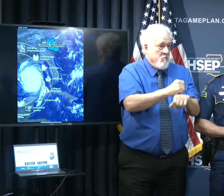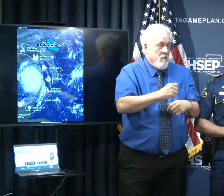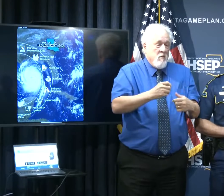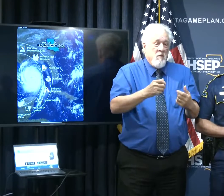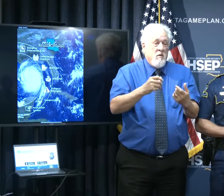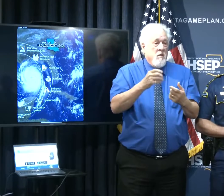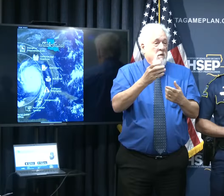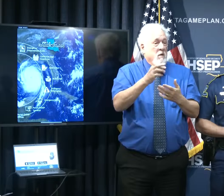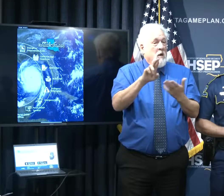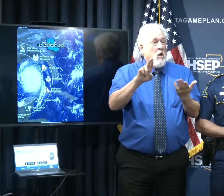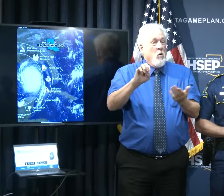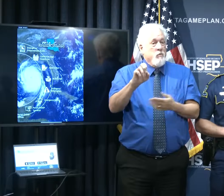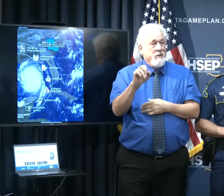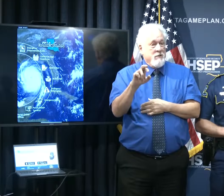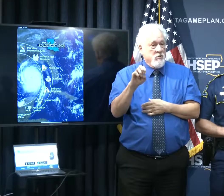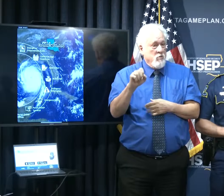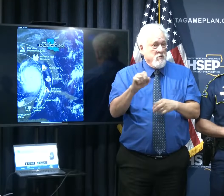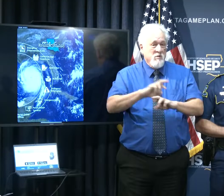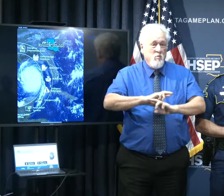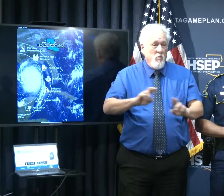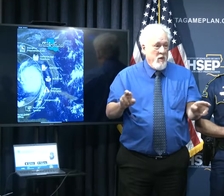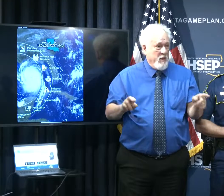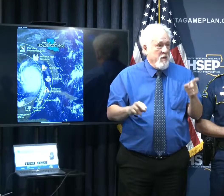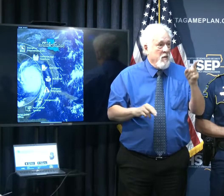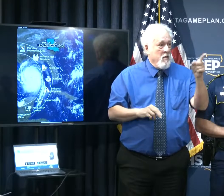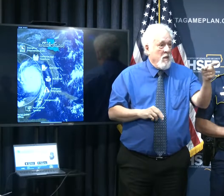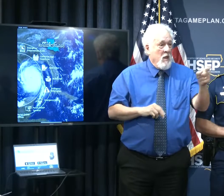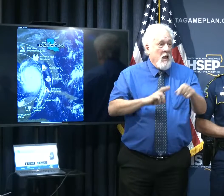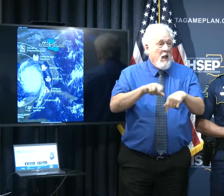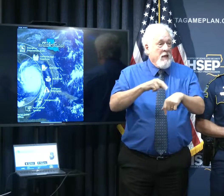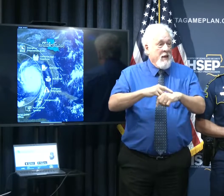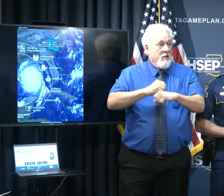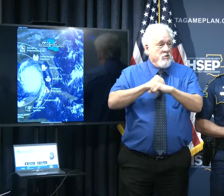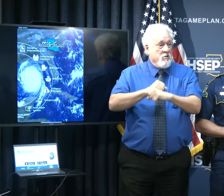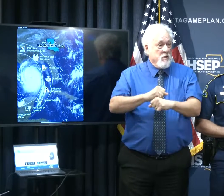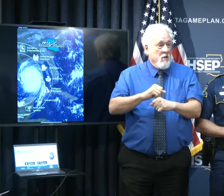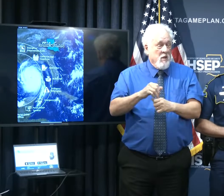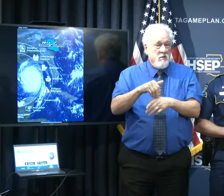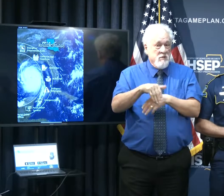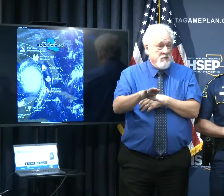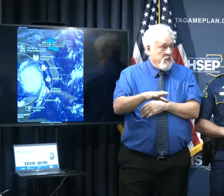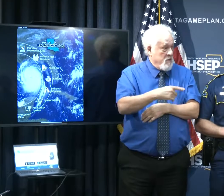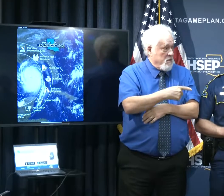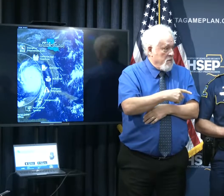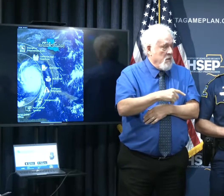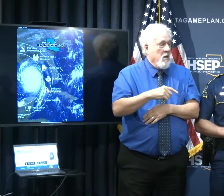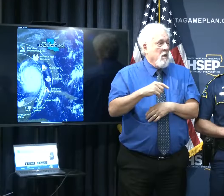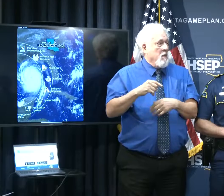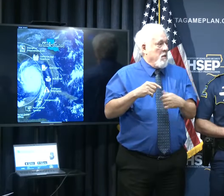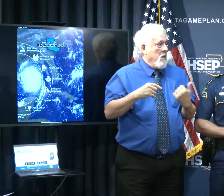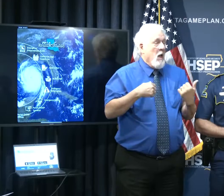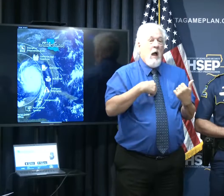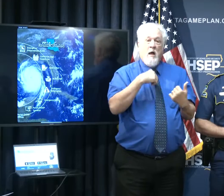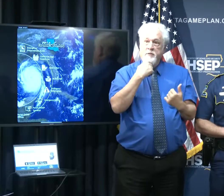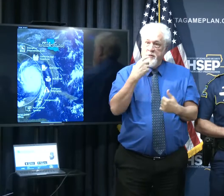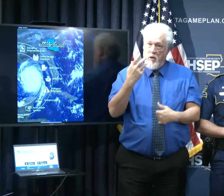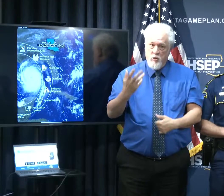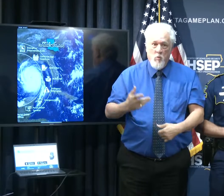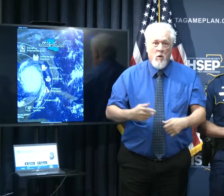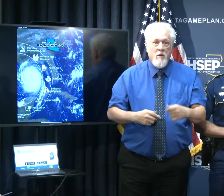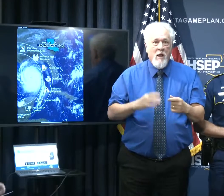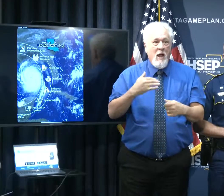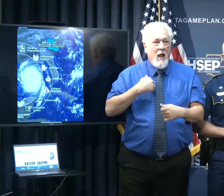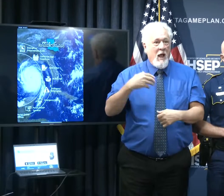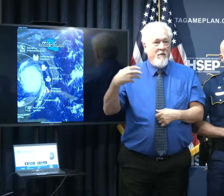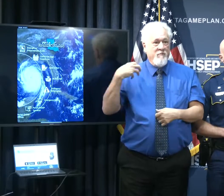be adequate for the storm that we're getting ready to face. And has the National Guard been deployed and where? Absolutely. Look, I'll tell you what. We'll